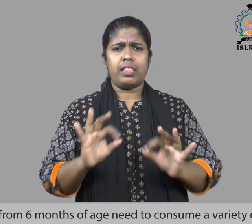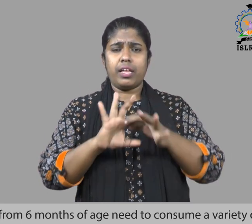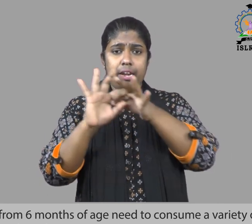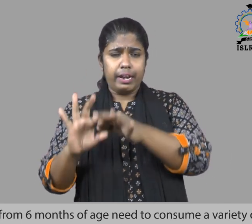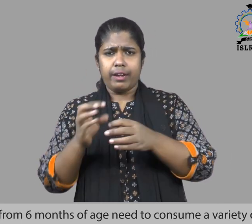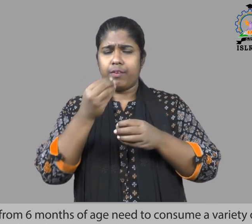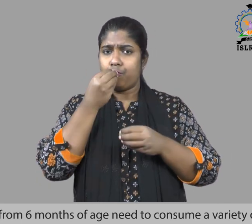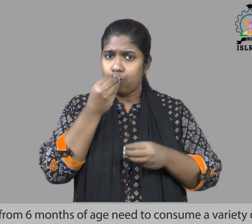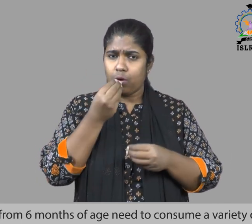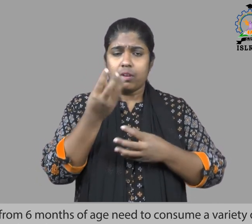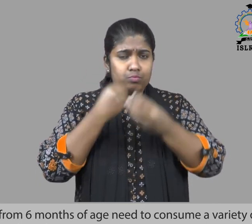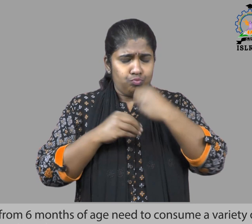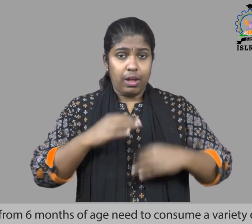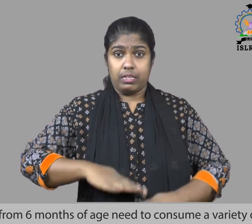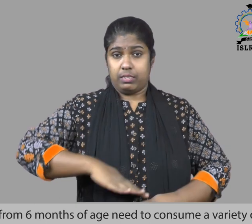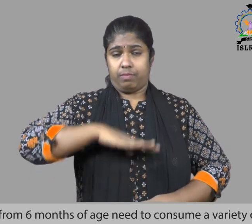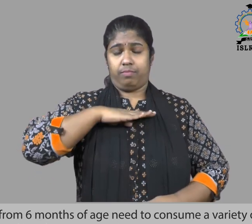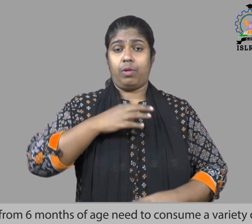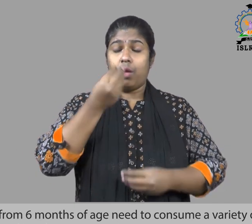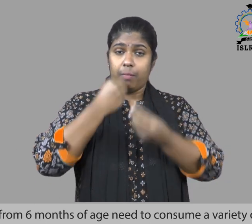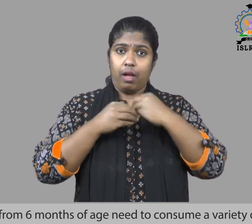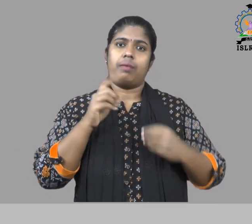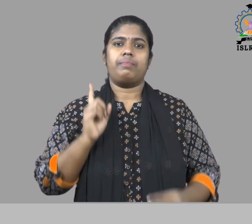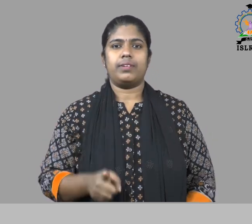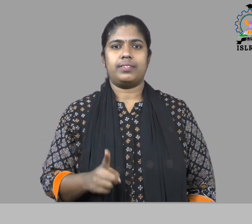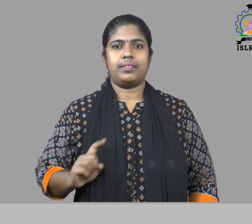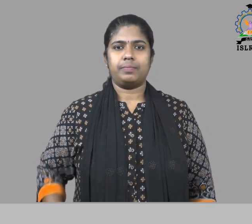of nutritious food in adequate quantities.